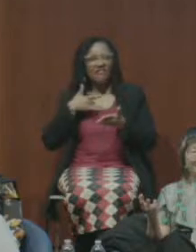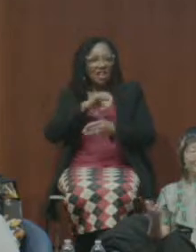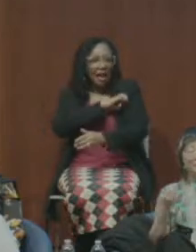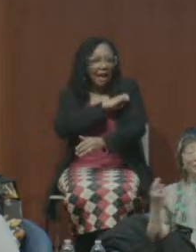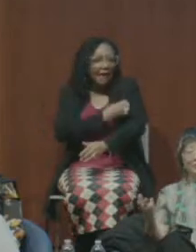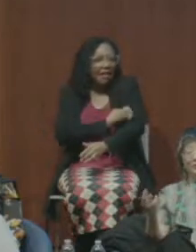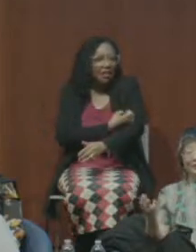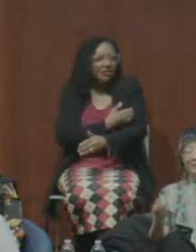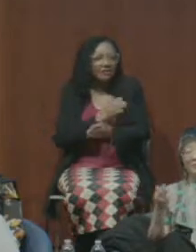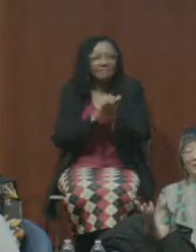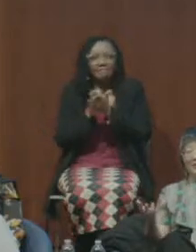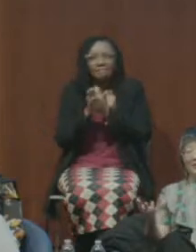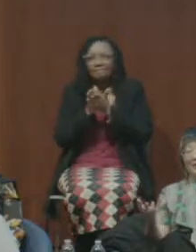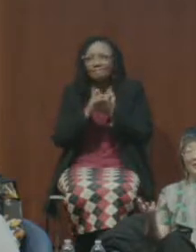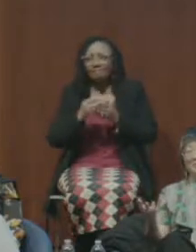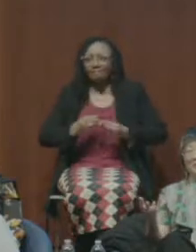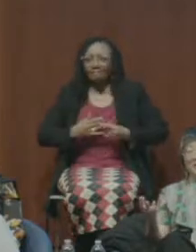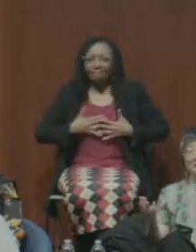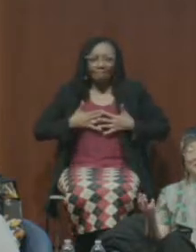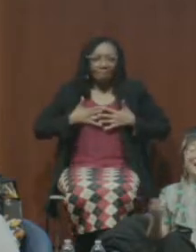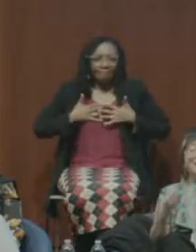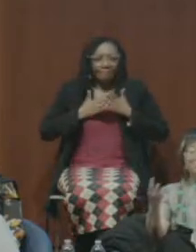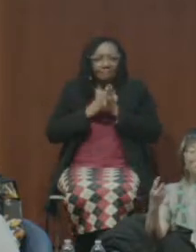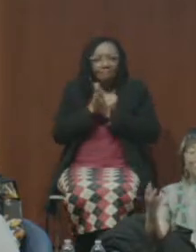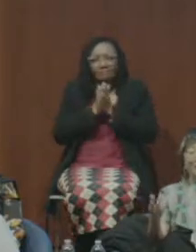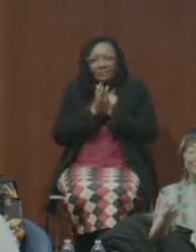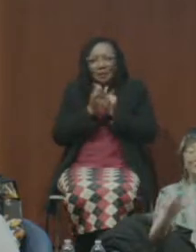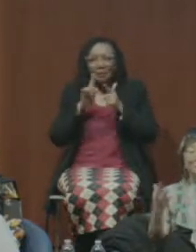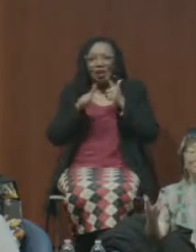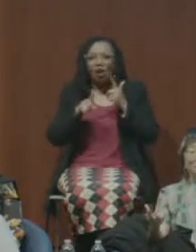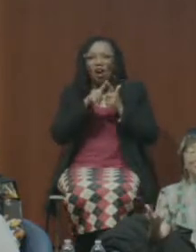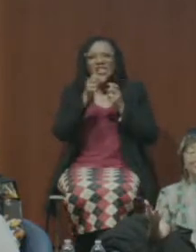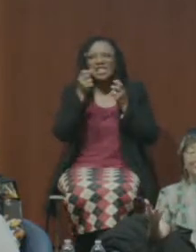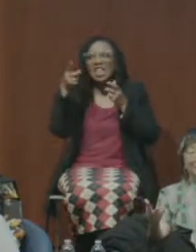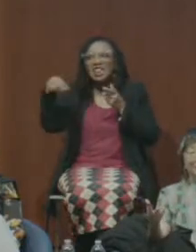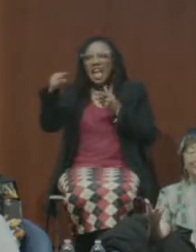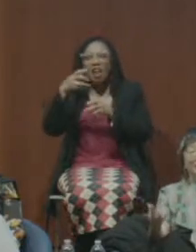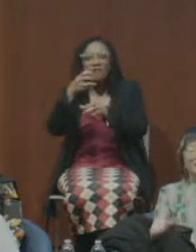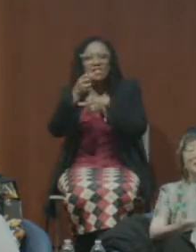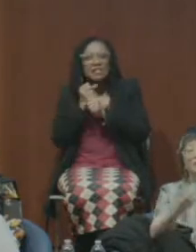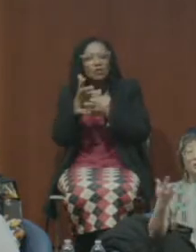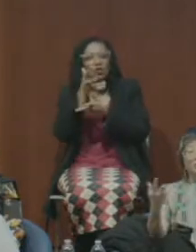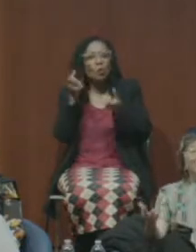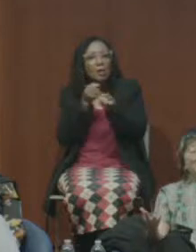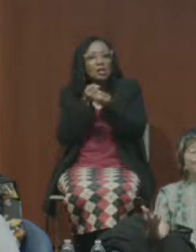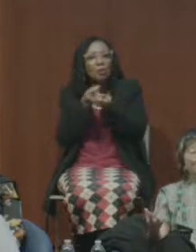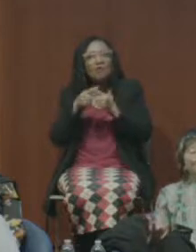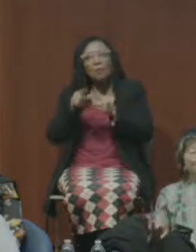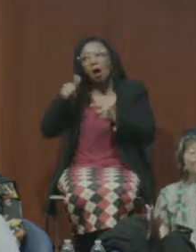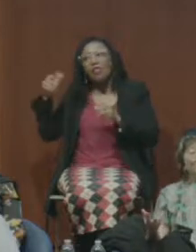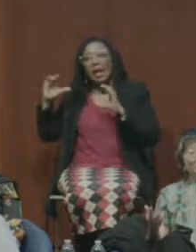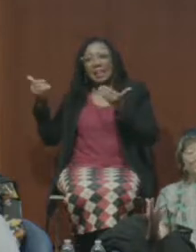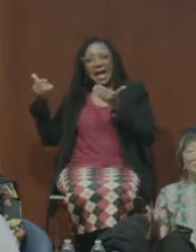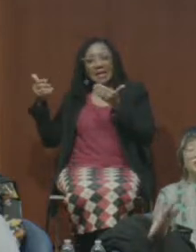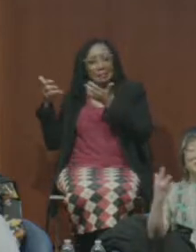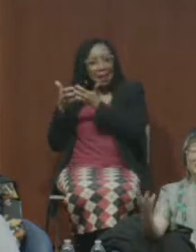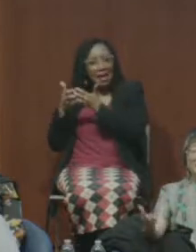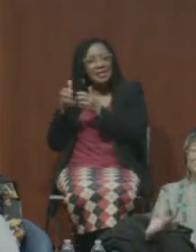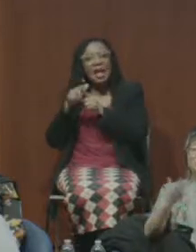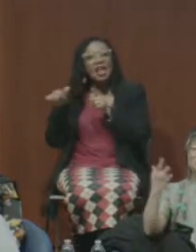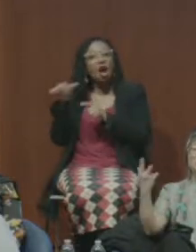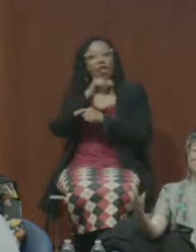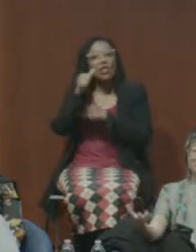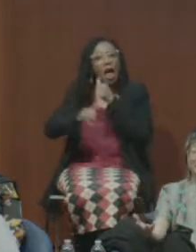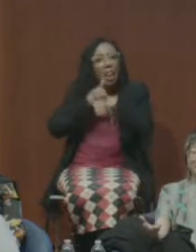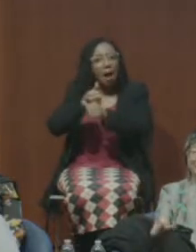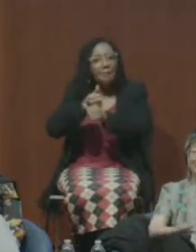and fulfilled they've been by the outpouring of support from their fellow classmates, but also from